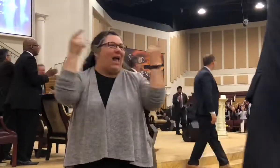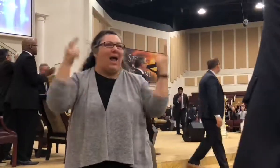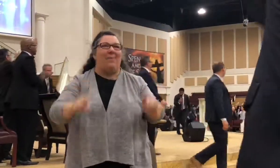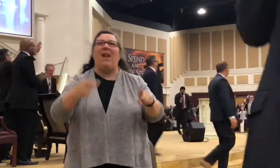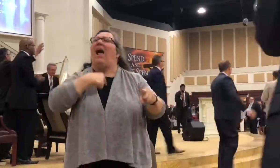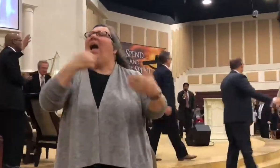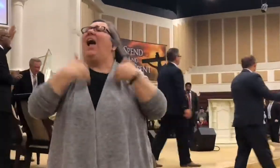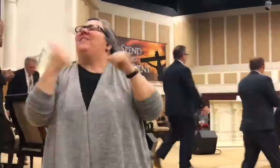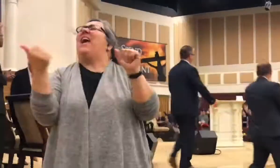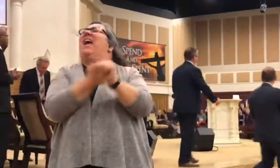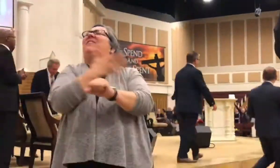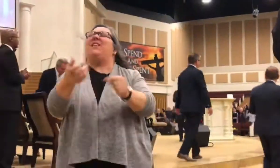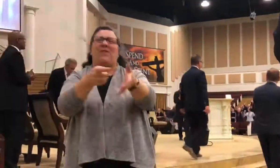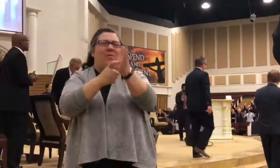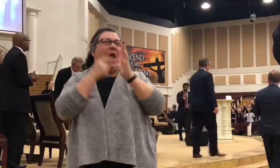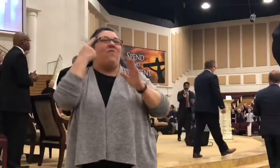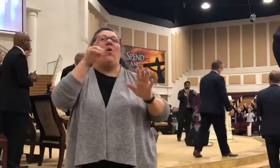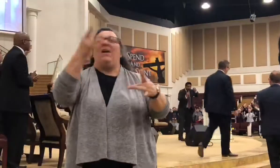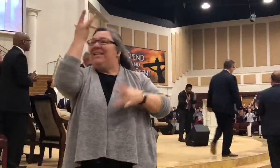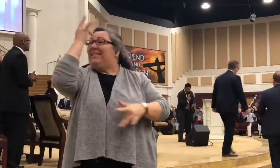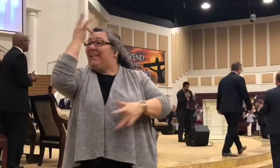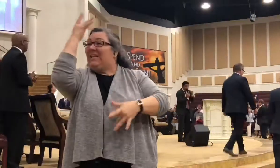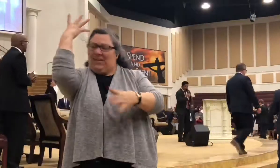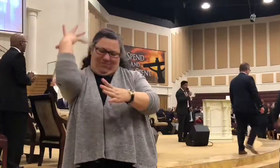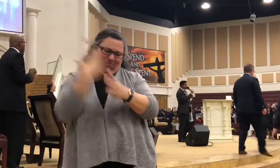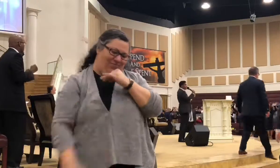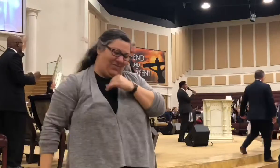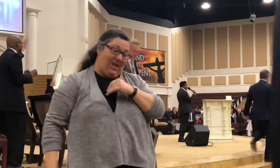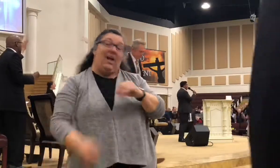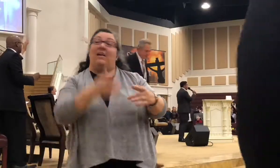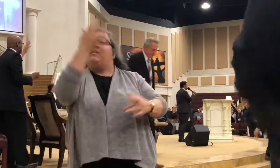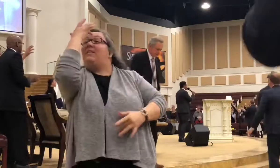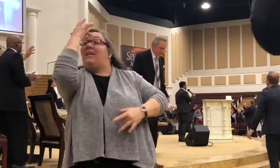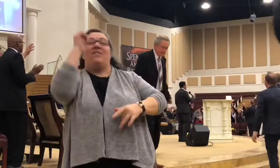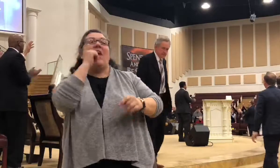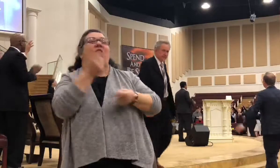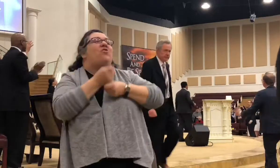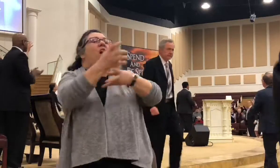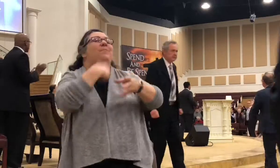got everything it takes. This sickness is not unto